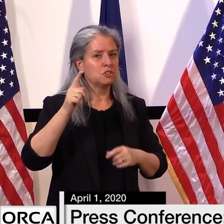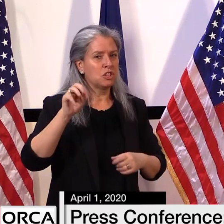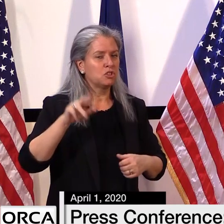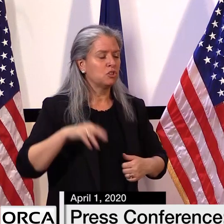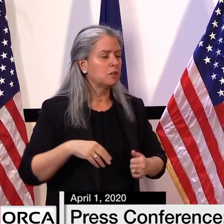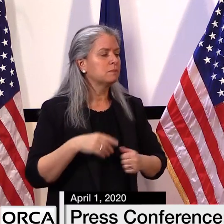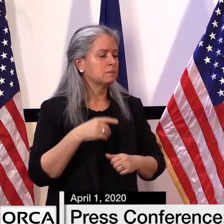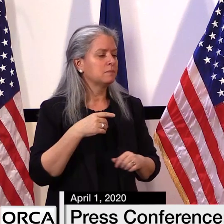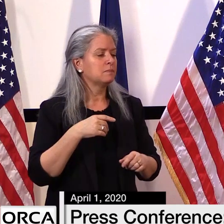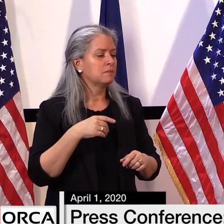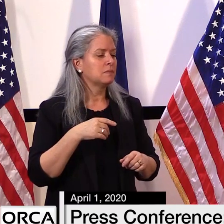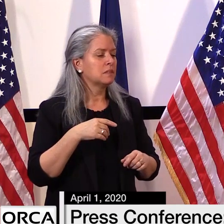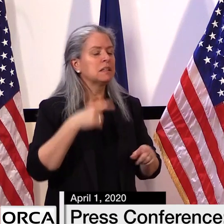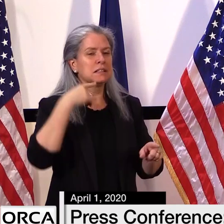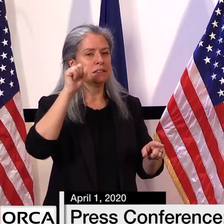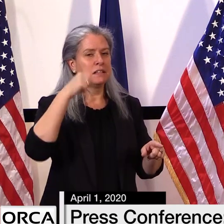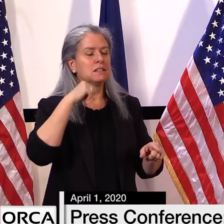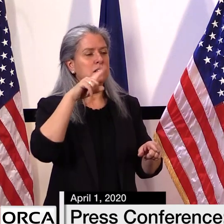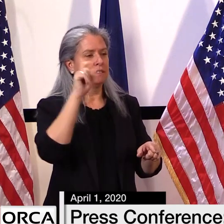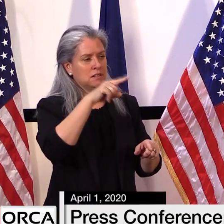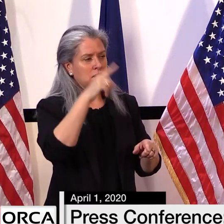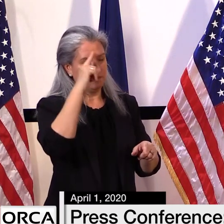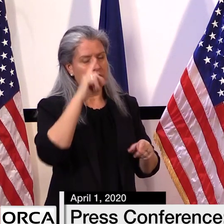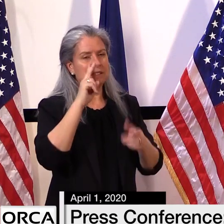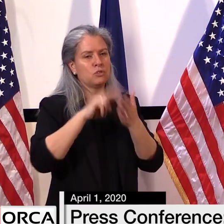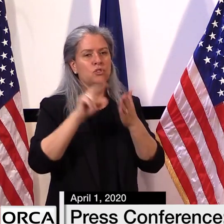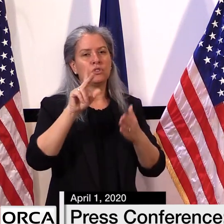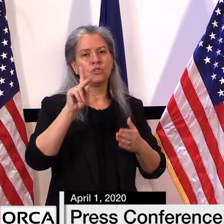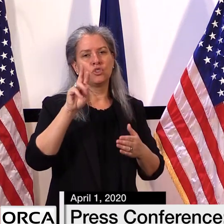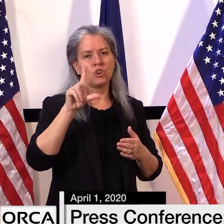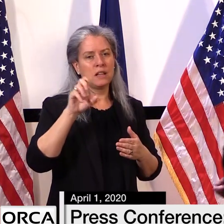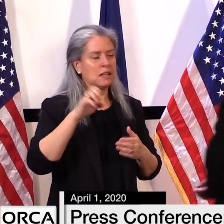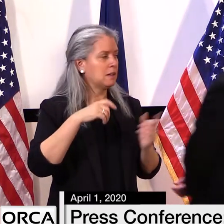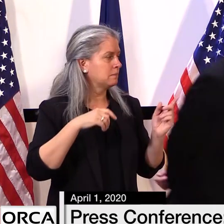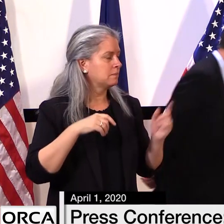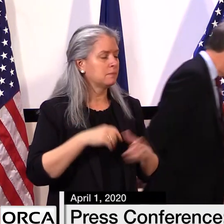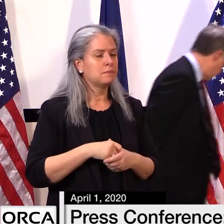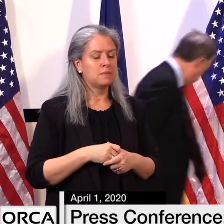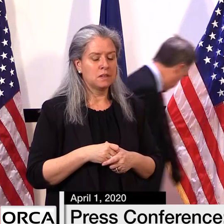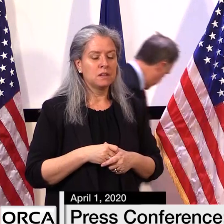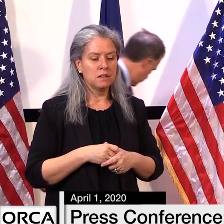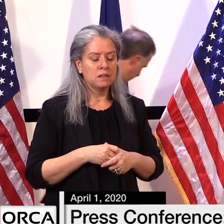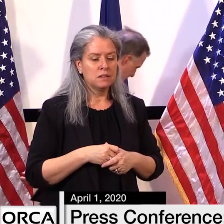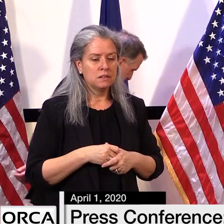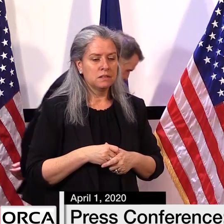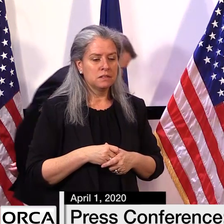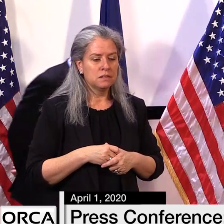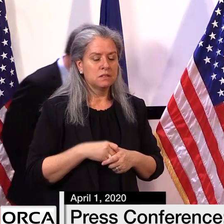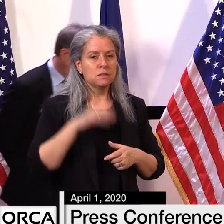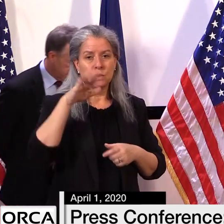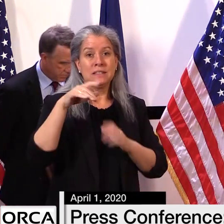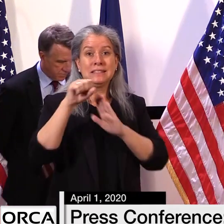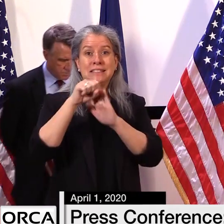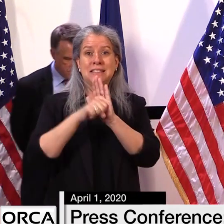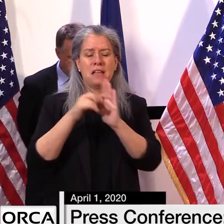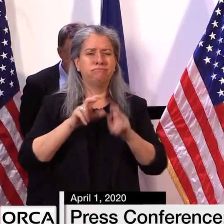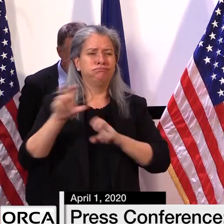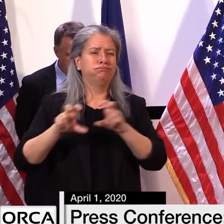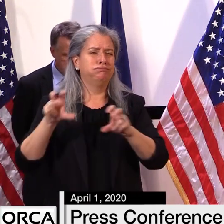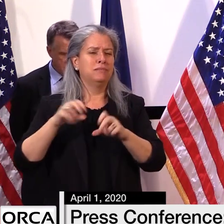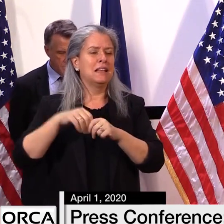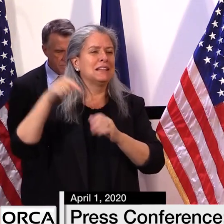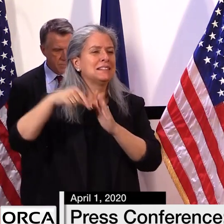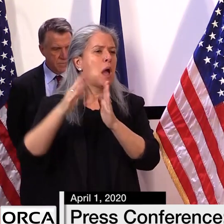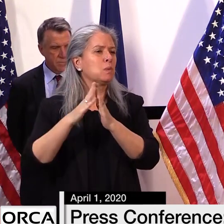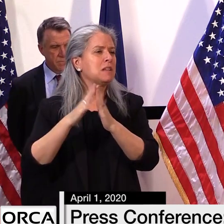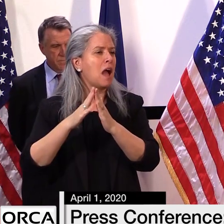Hi, this is a question for Secretary Curley. The state has put a lot of effort into revitalizing and supporting downtown. Are there any